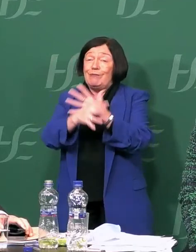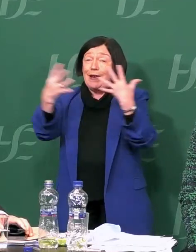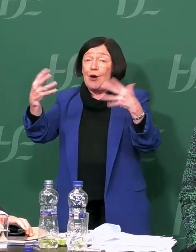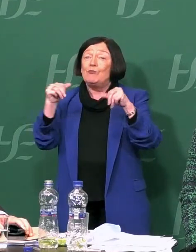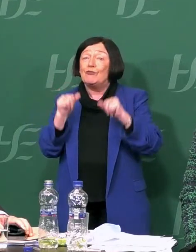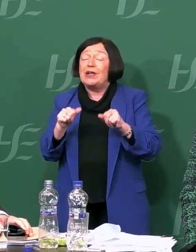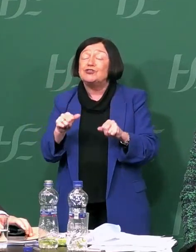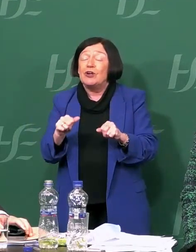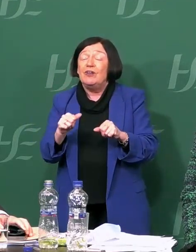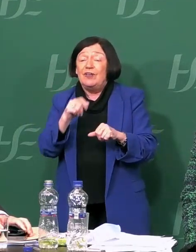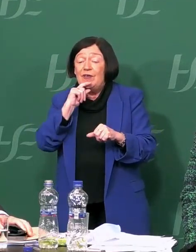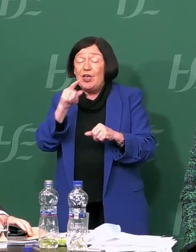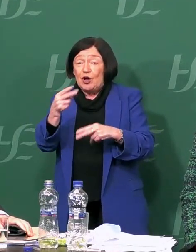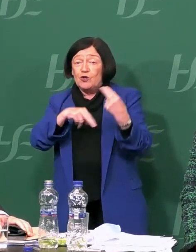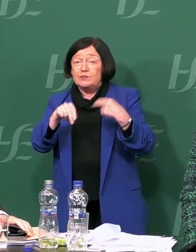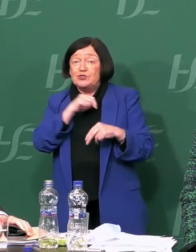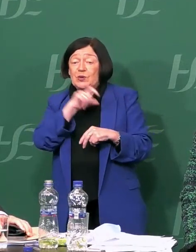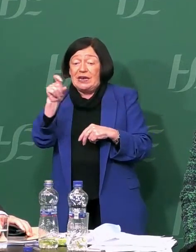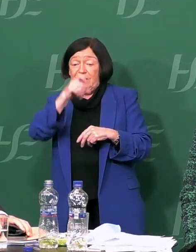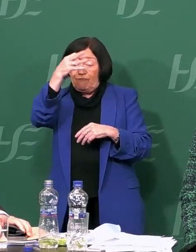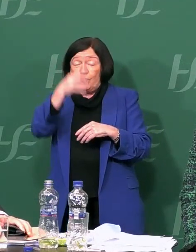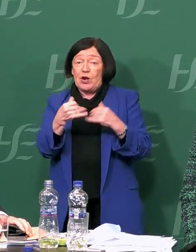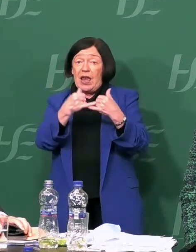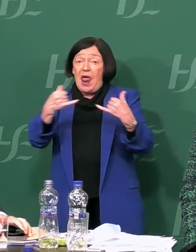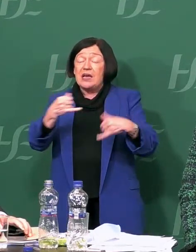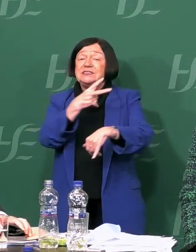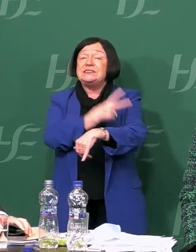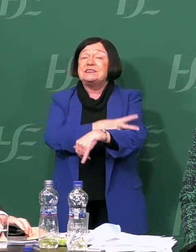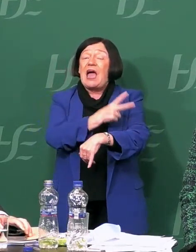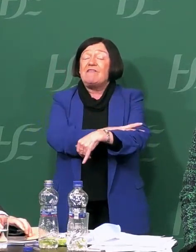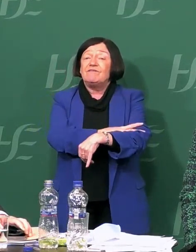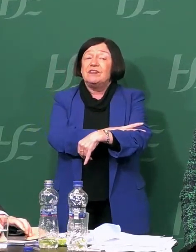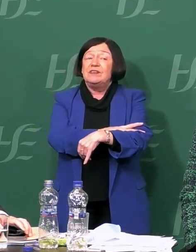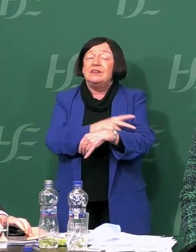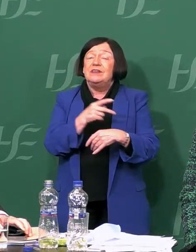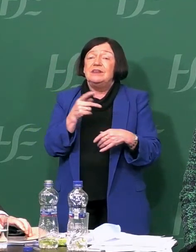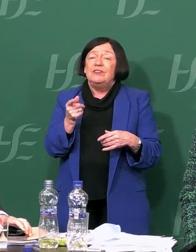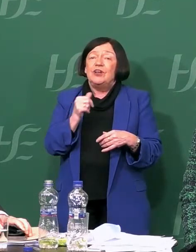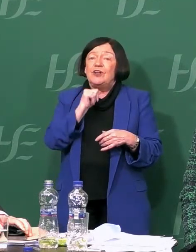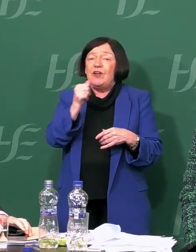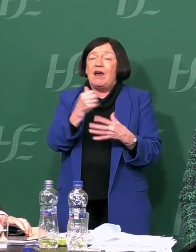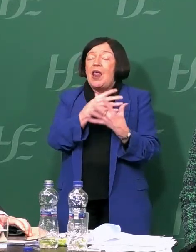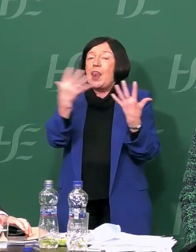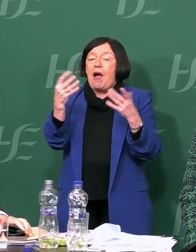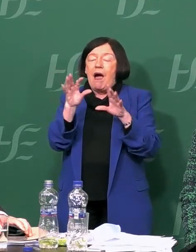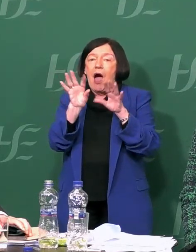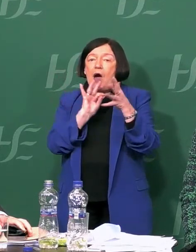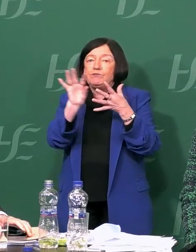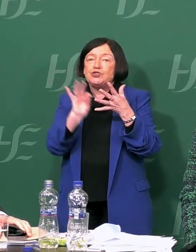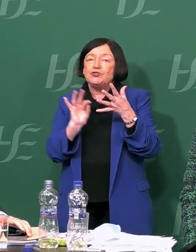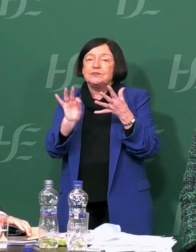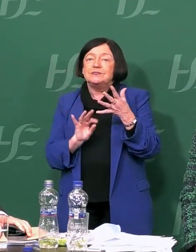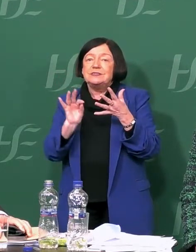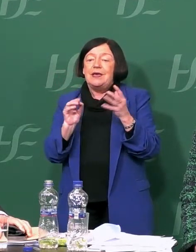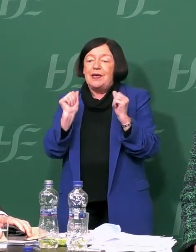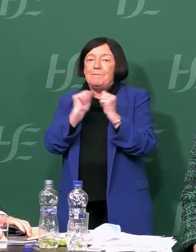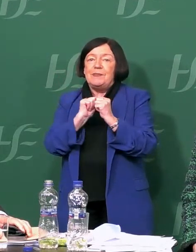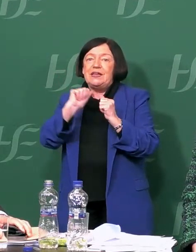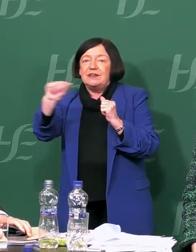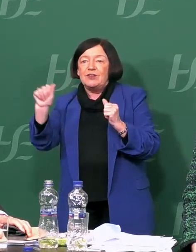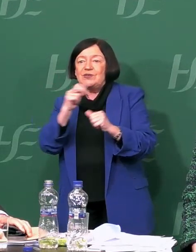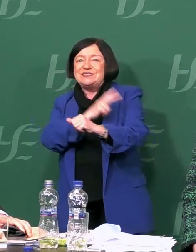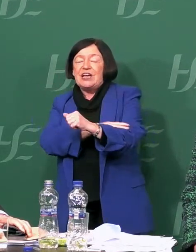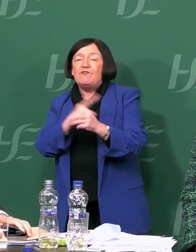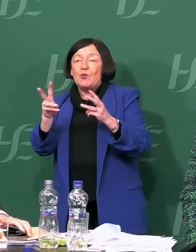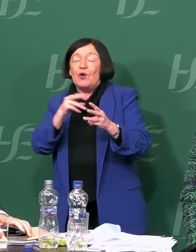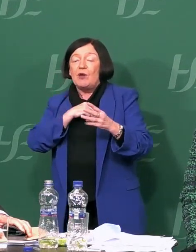And unfortunately, when it comes to clinical frontline staff, you know, there aren't a lot of options for us in terms of needing those staff at work.